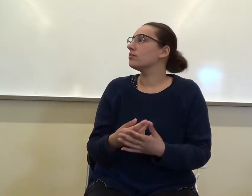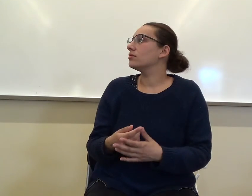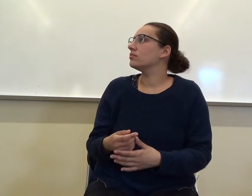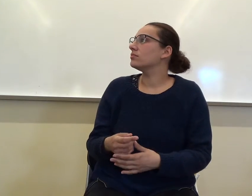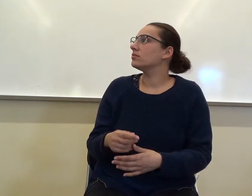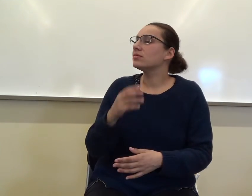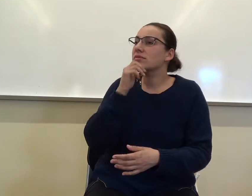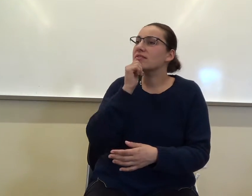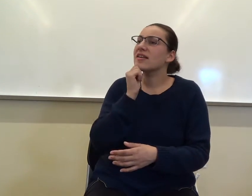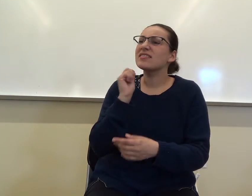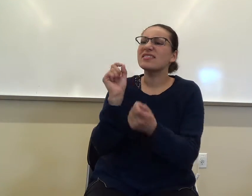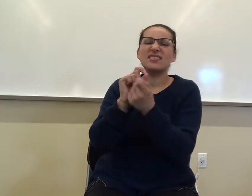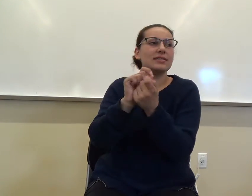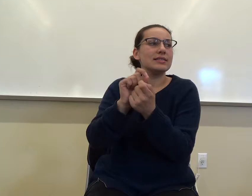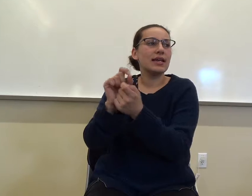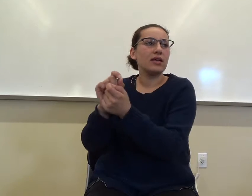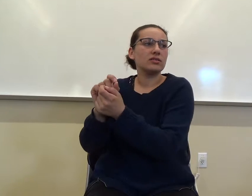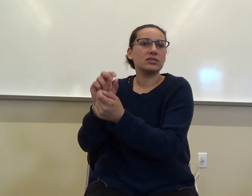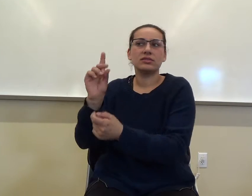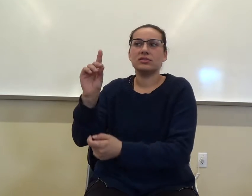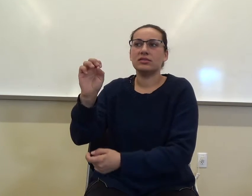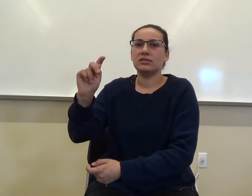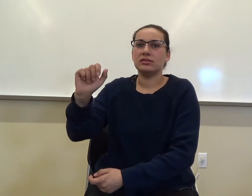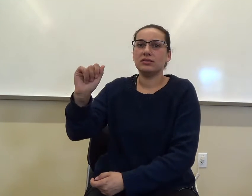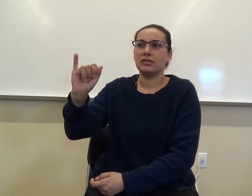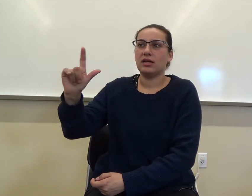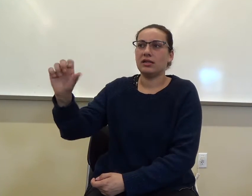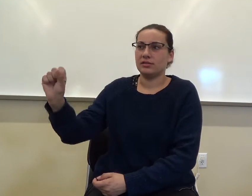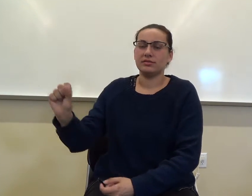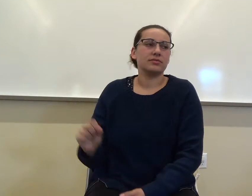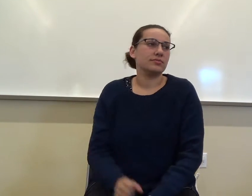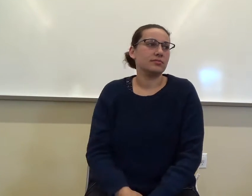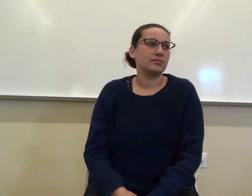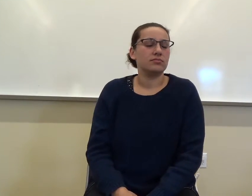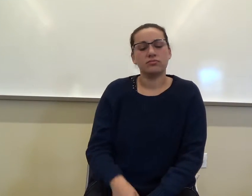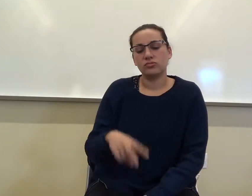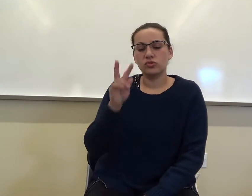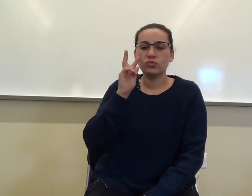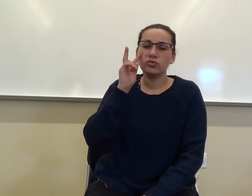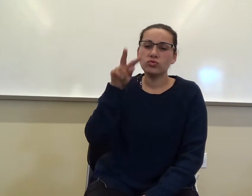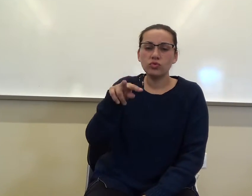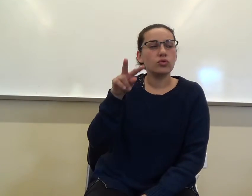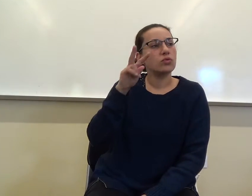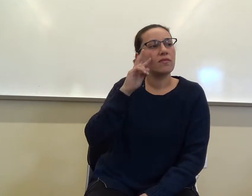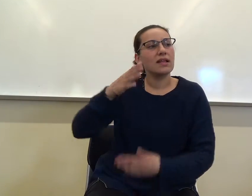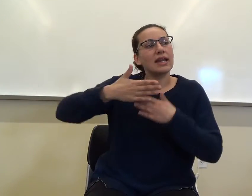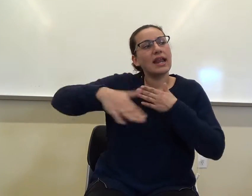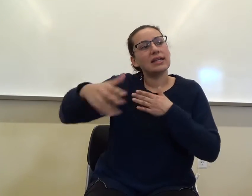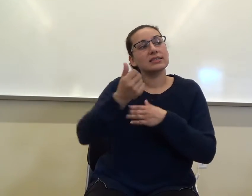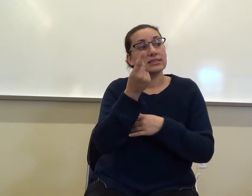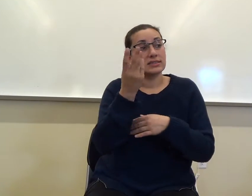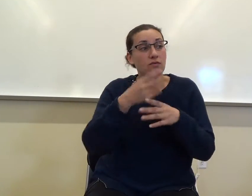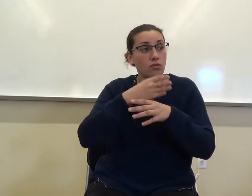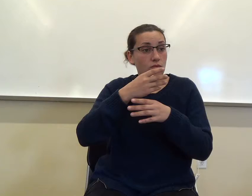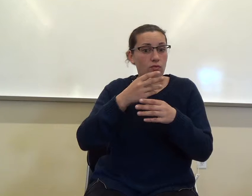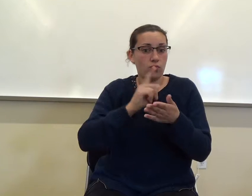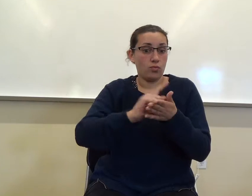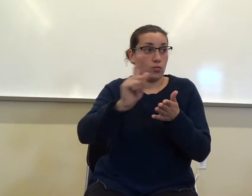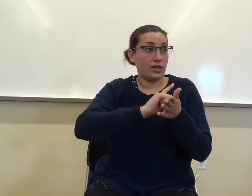of the attack. So that's what we're kind of looking at over the next several weeks here. We're going to be looking at that level of details. Once